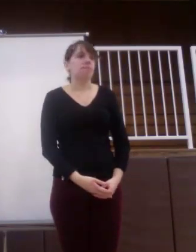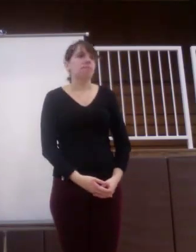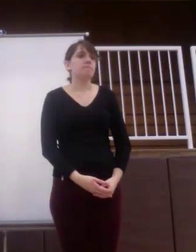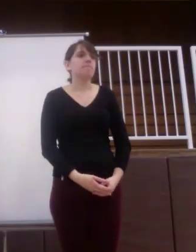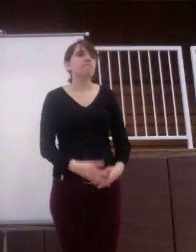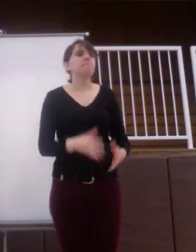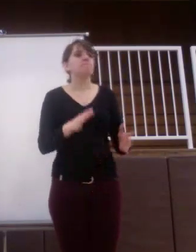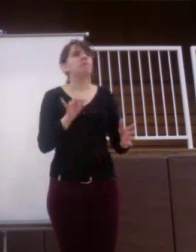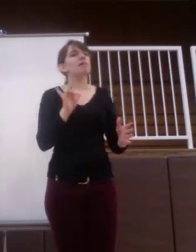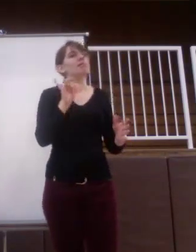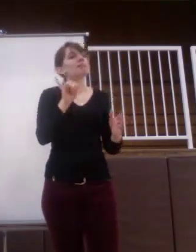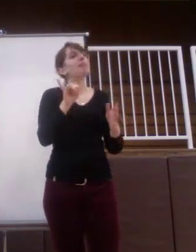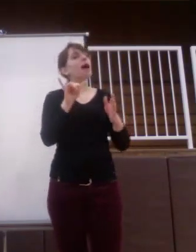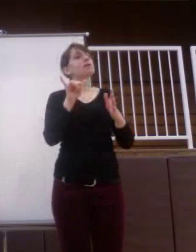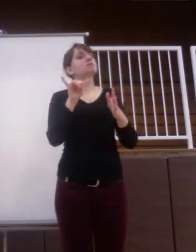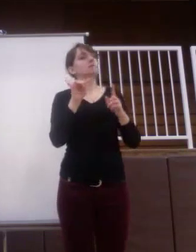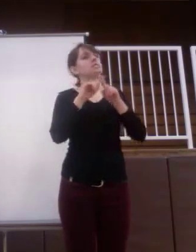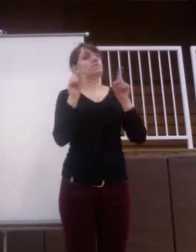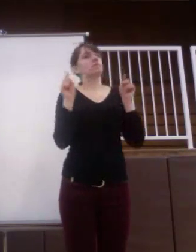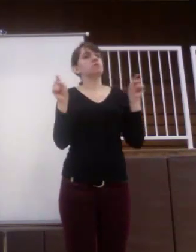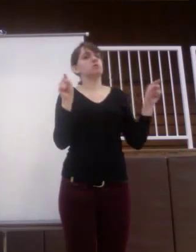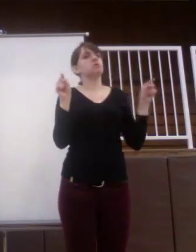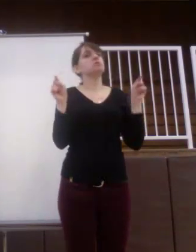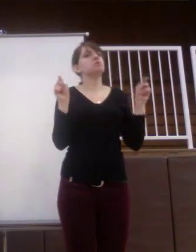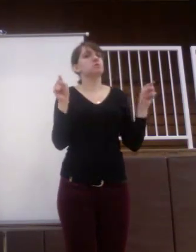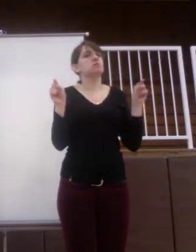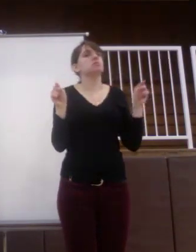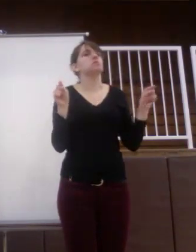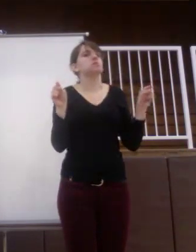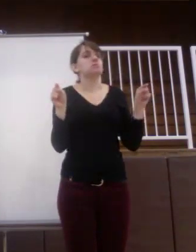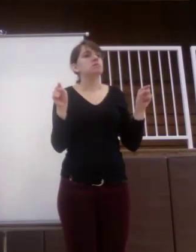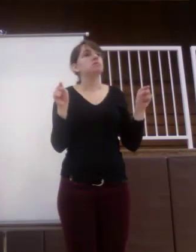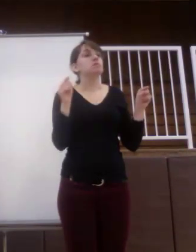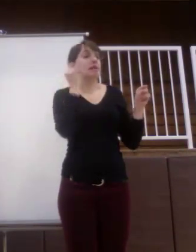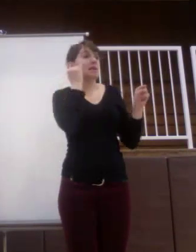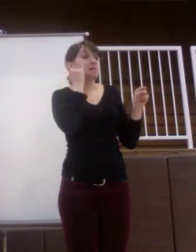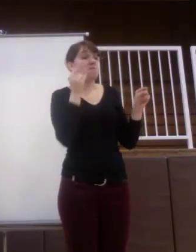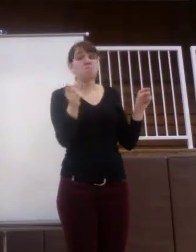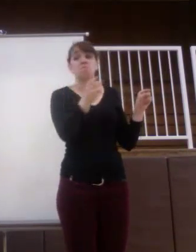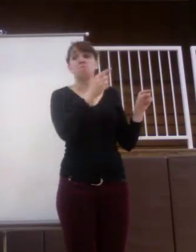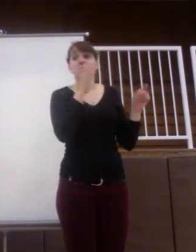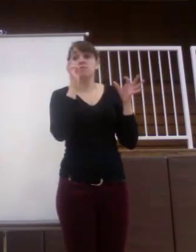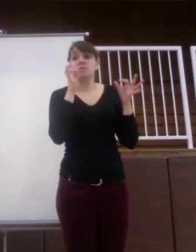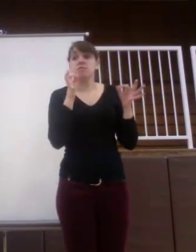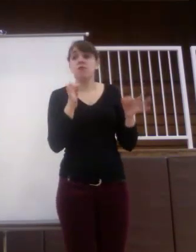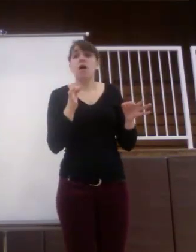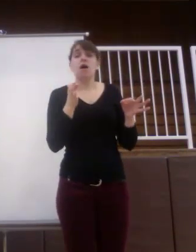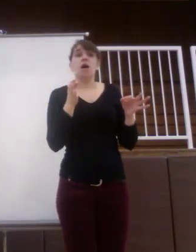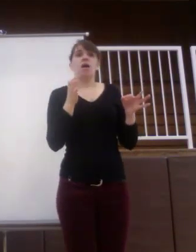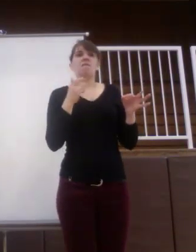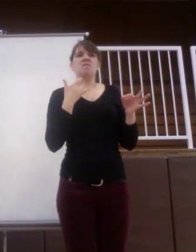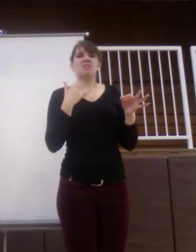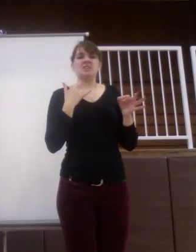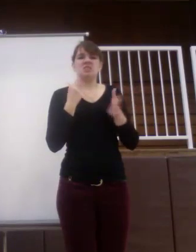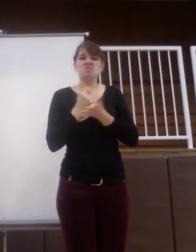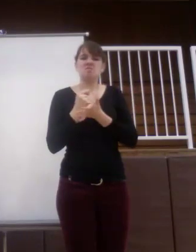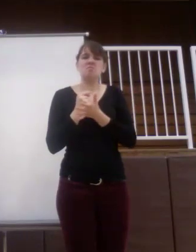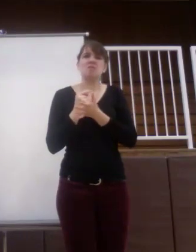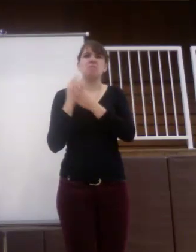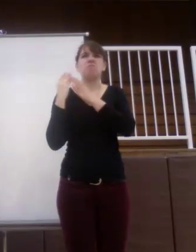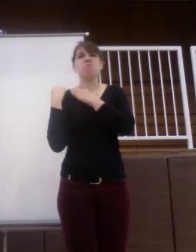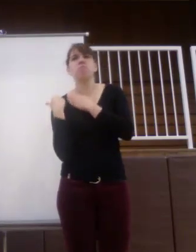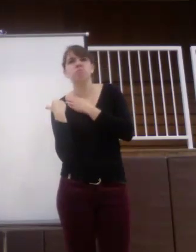So that's the key difference. Understand that if you decide that a treatment is burdensome to